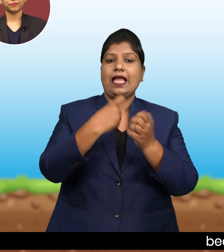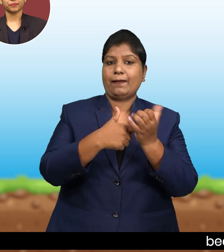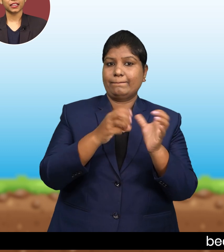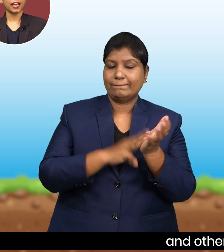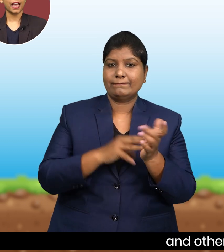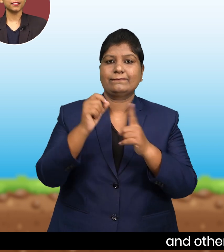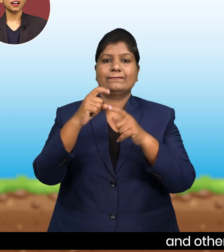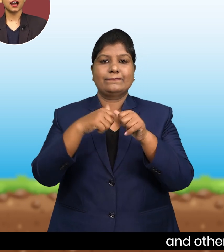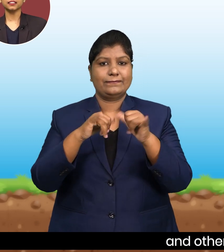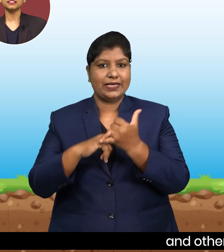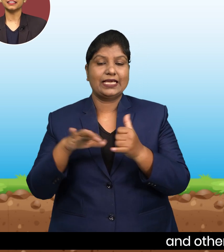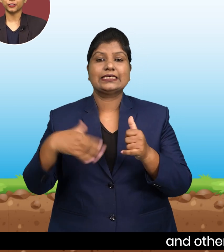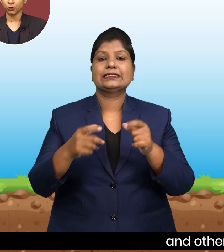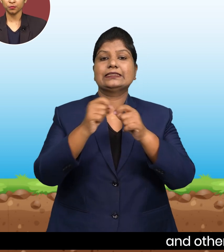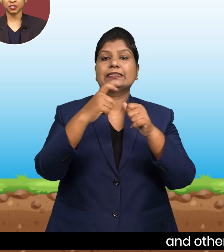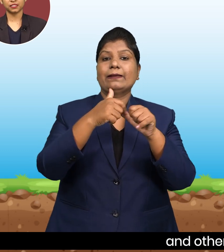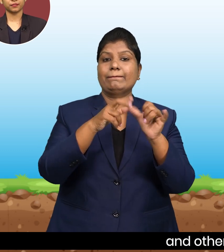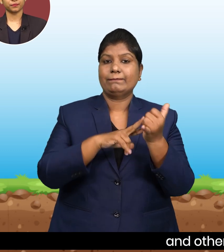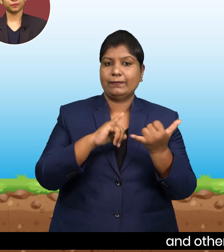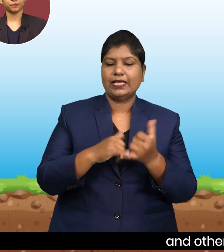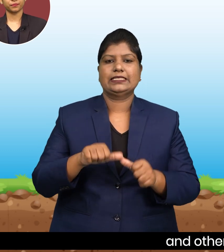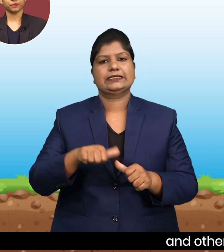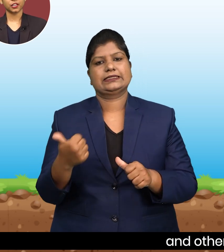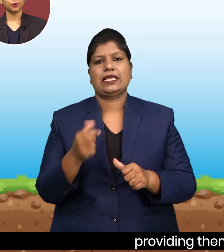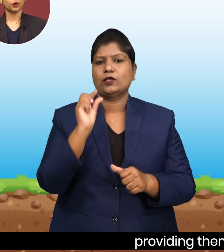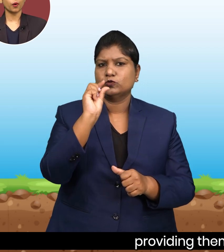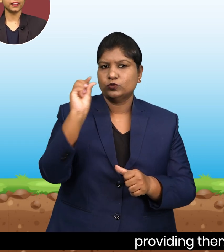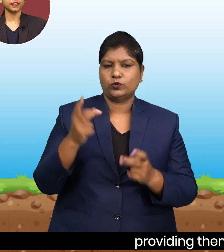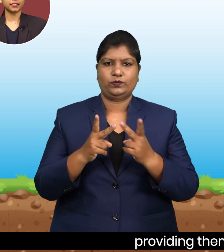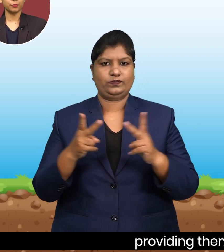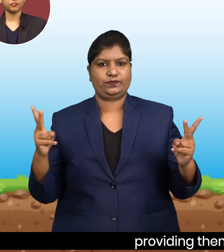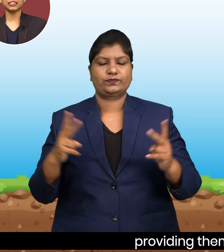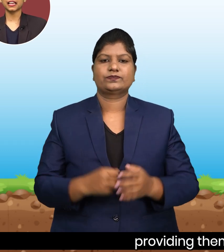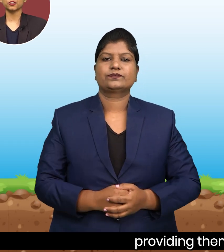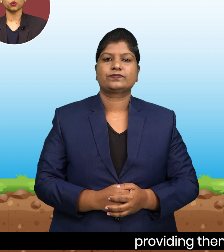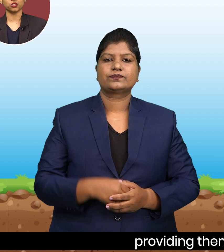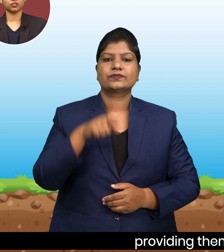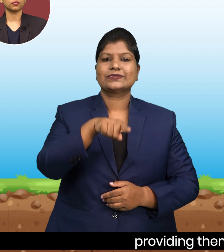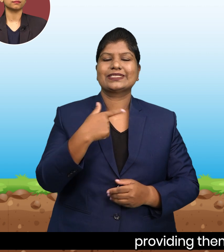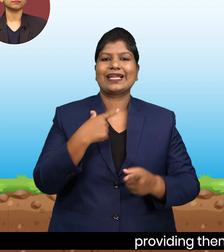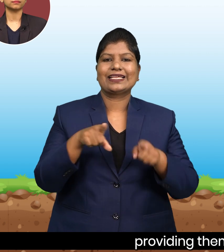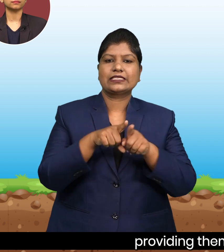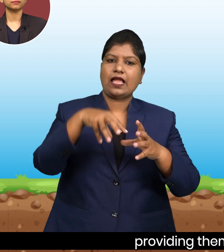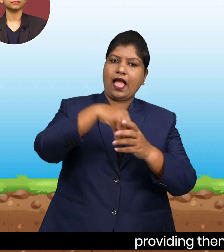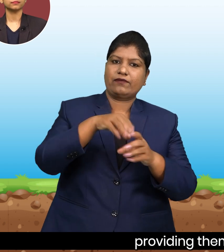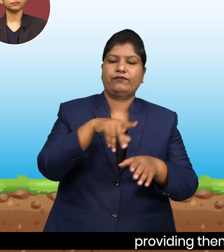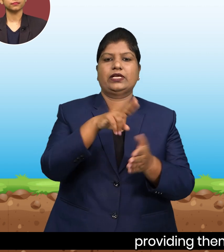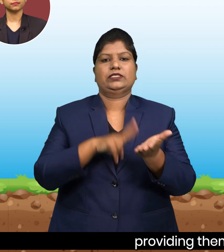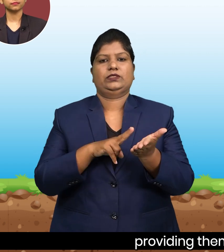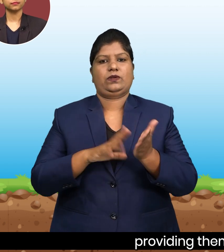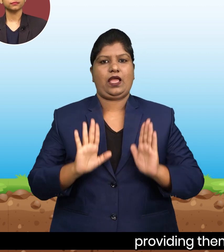beans, and other legumes, providing them with nitrogen.